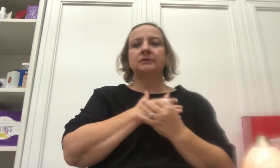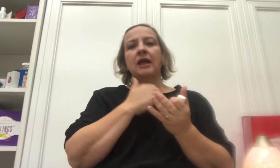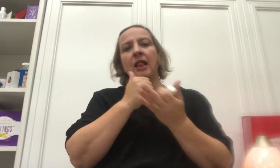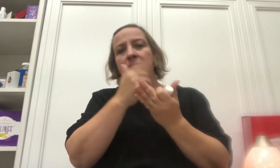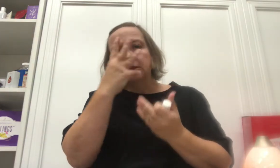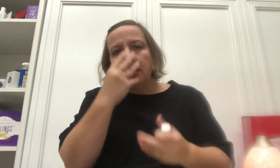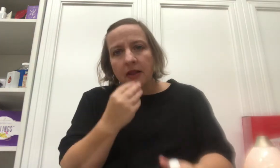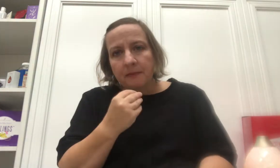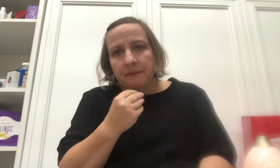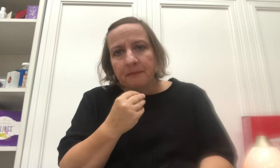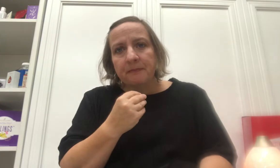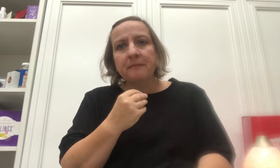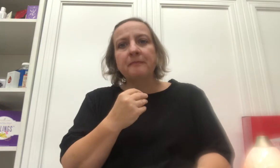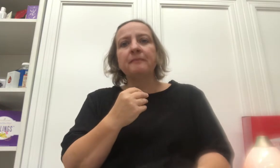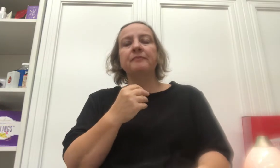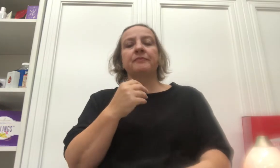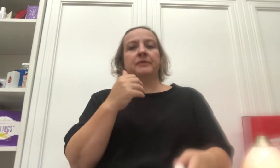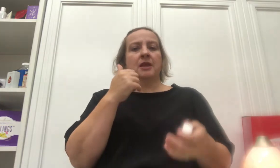to relax. It helps us sleep.